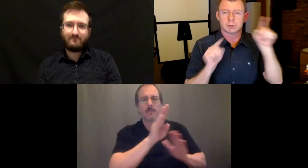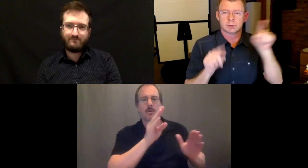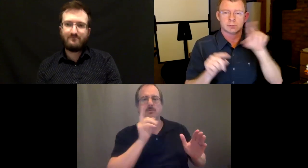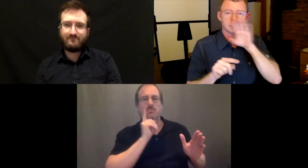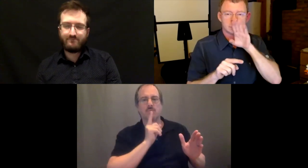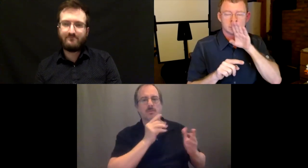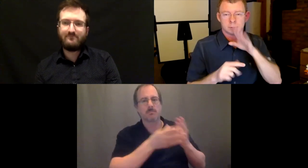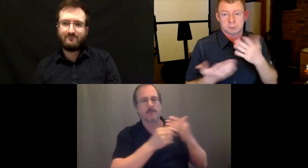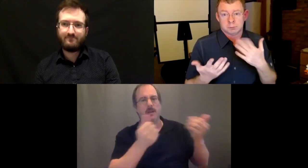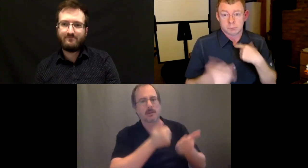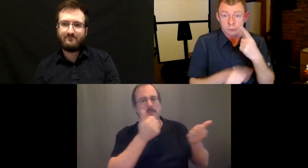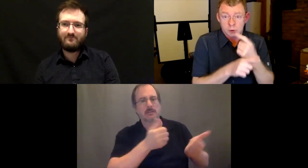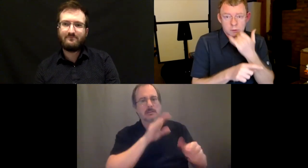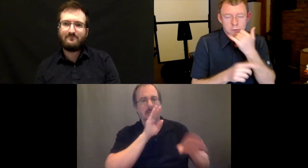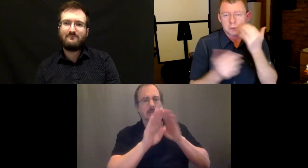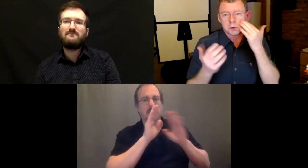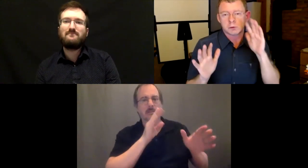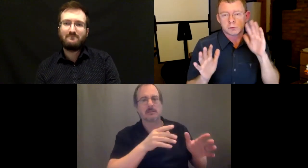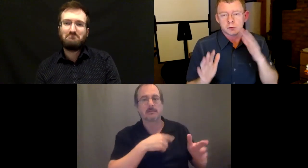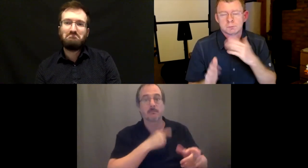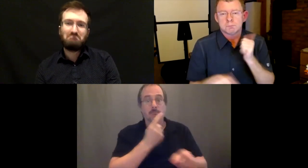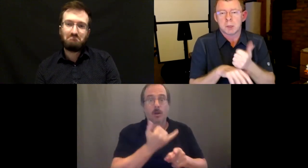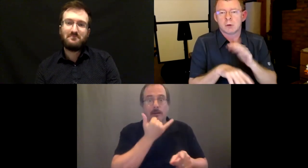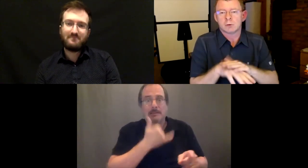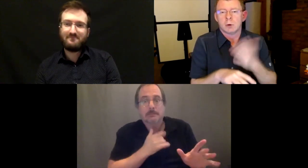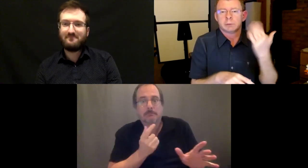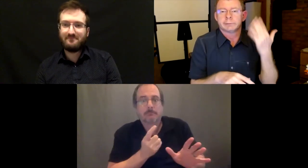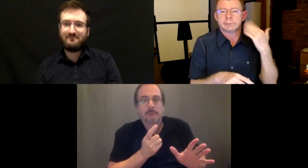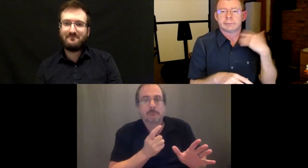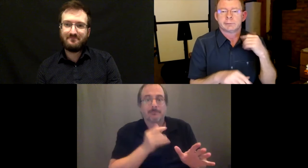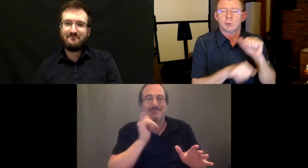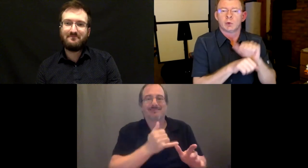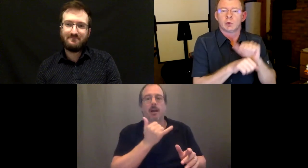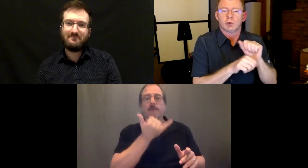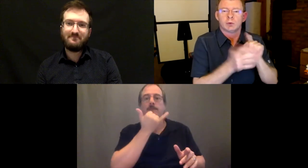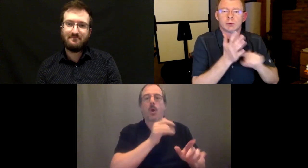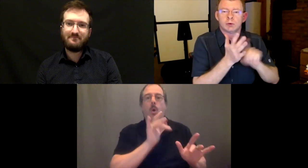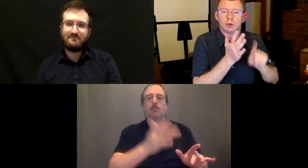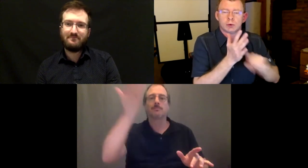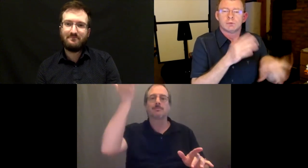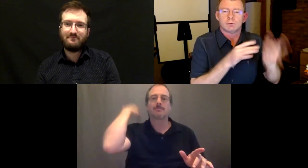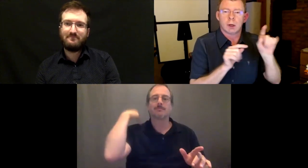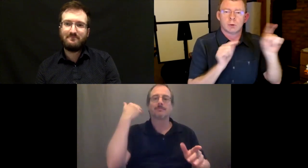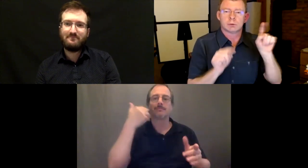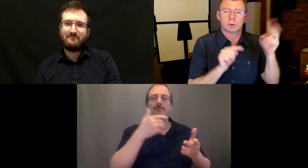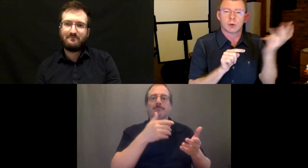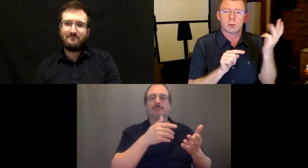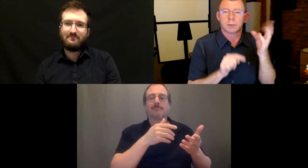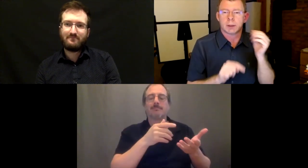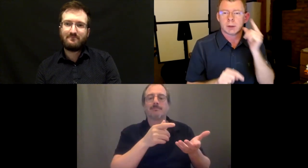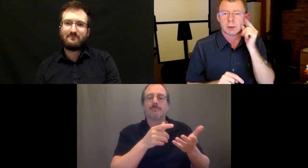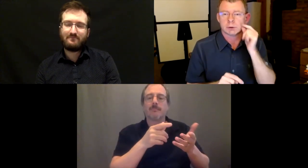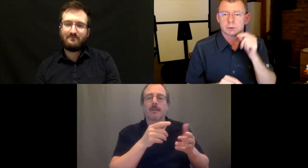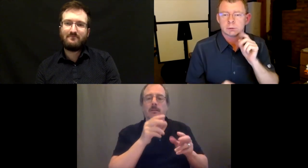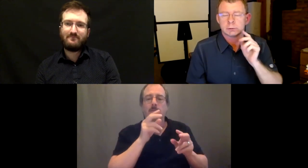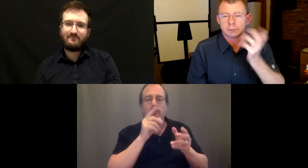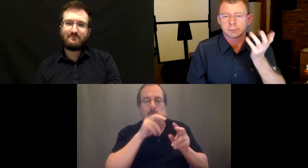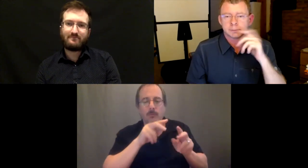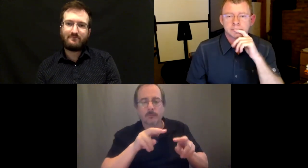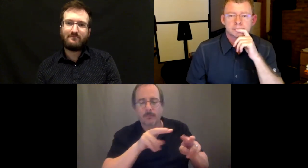have a lot of barriers in employment, and I'm not sure if that's still the case,